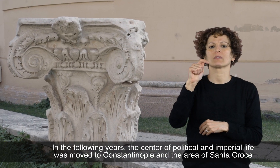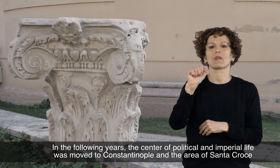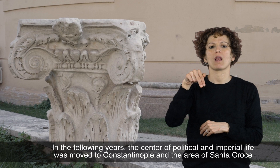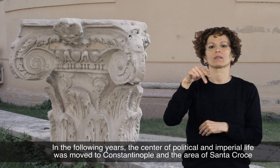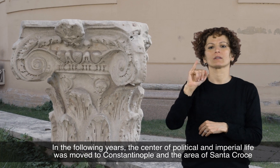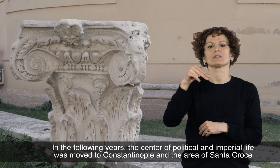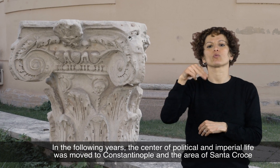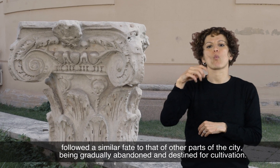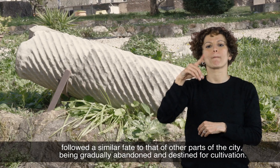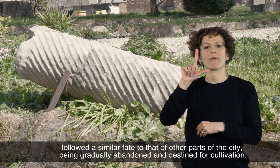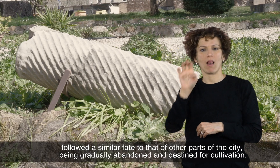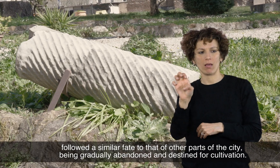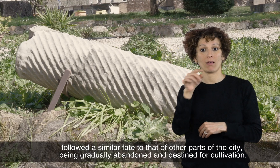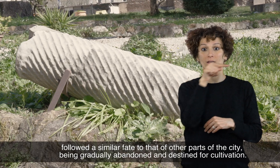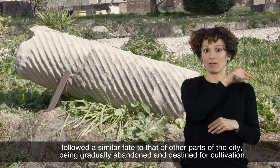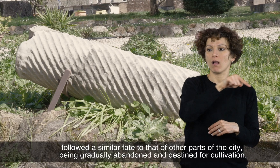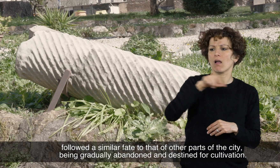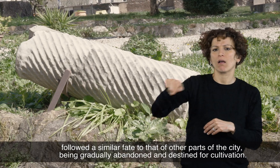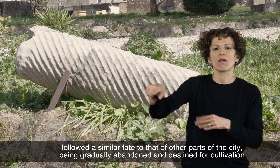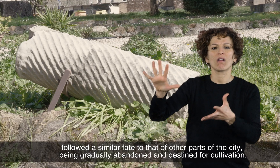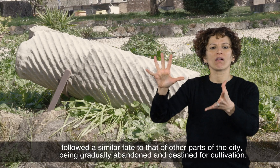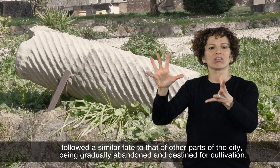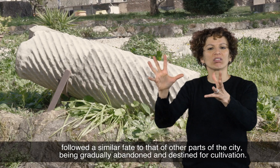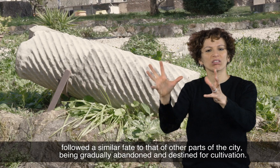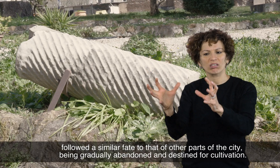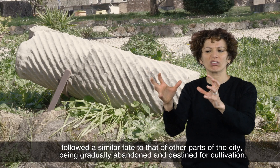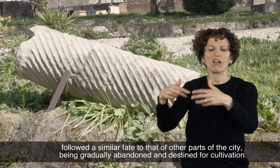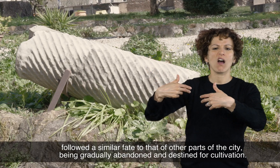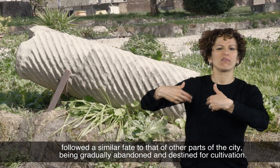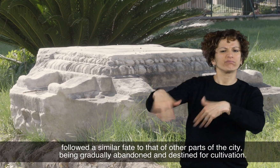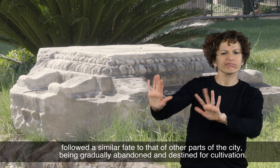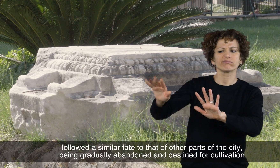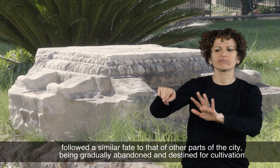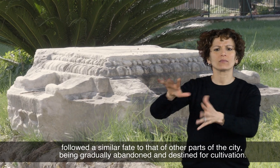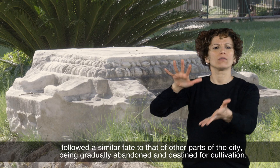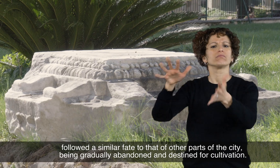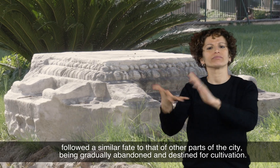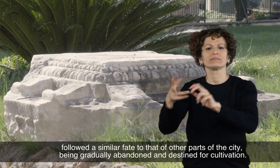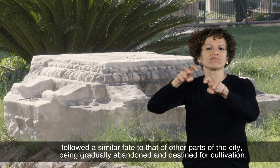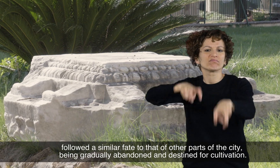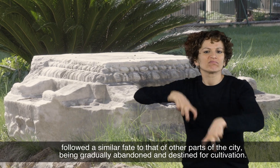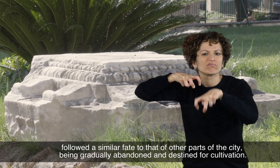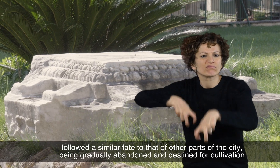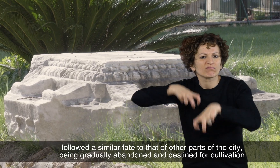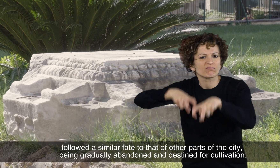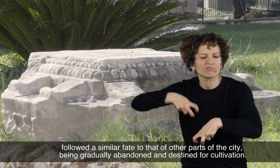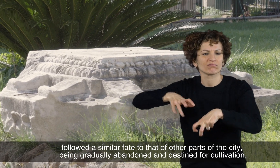Santa Croce followed a similar fate to that of other parts of the city, being gradually abandoned